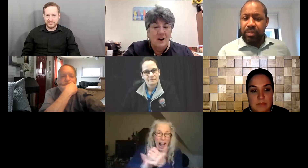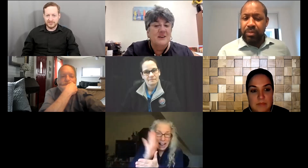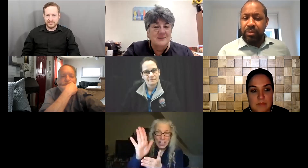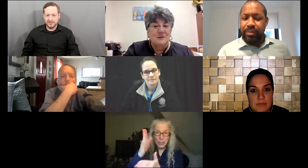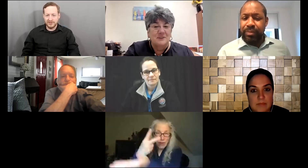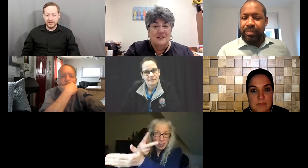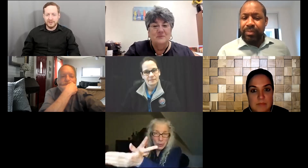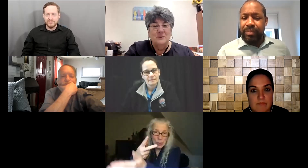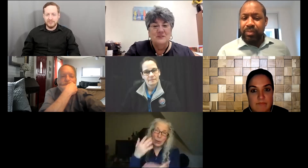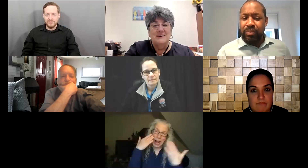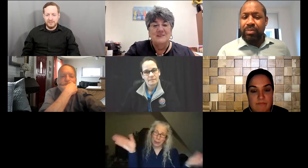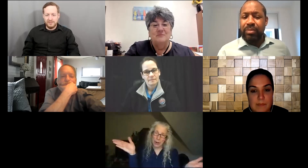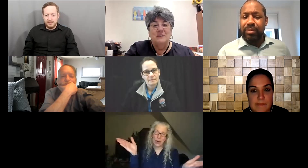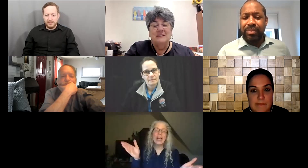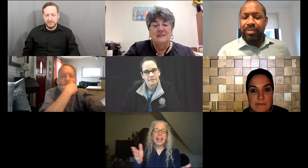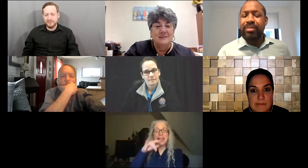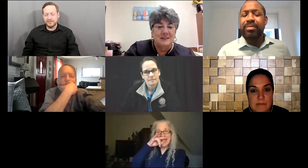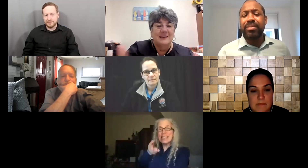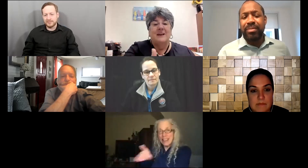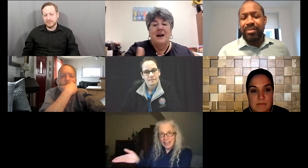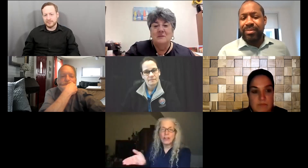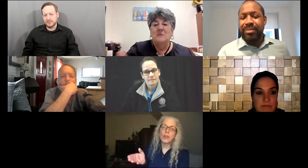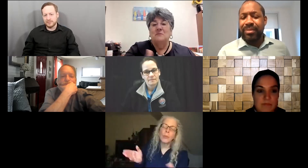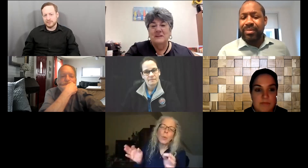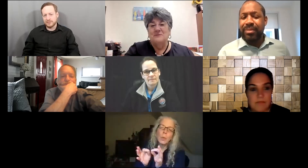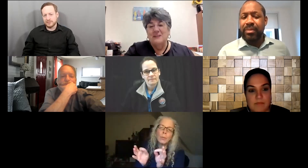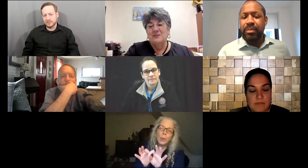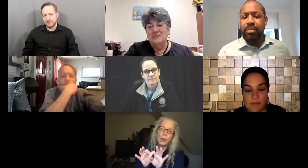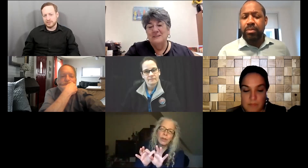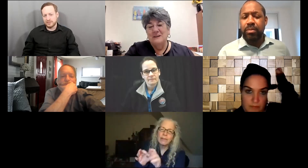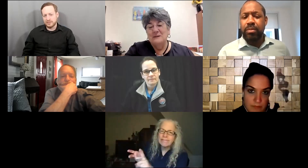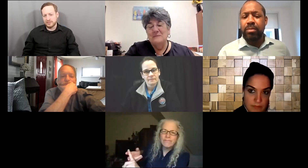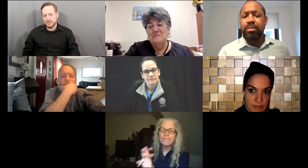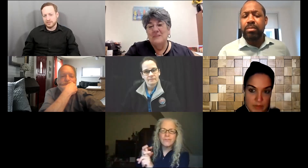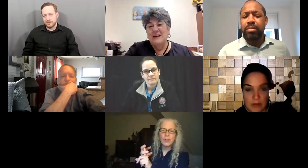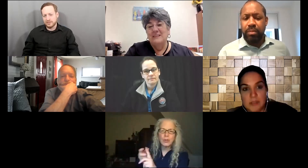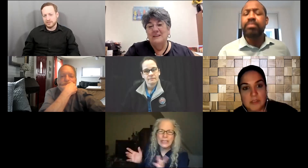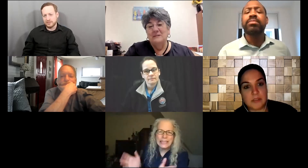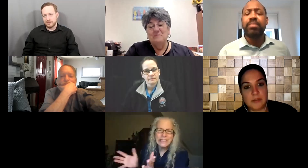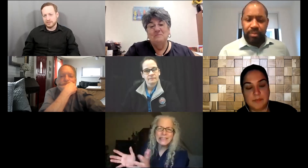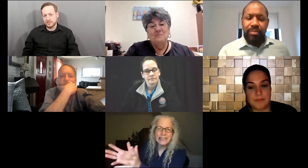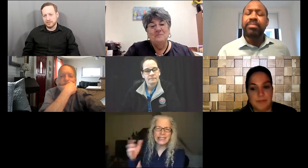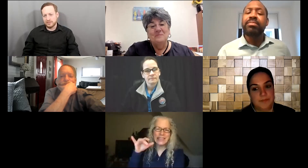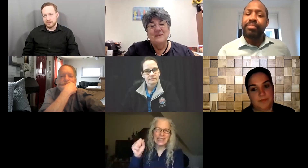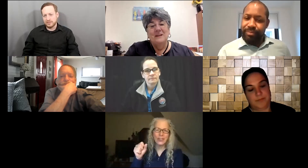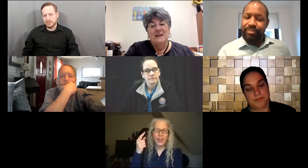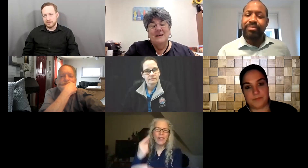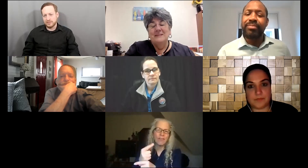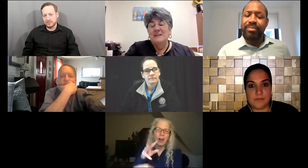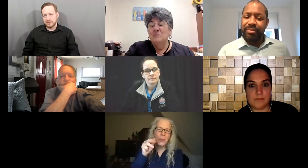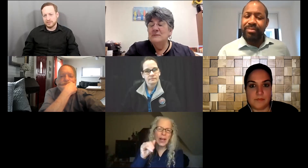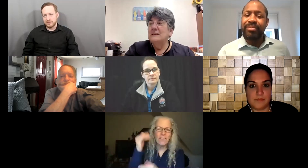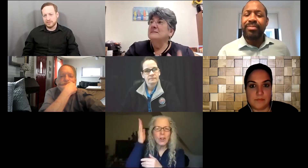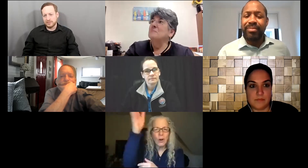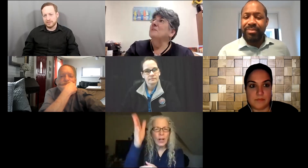there are kids out there. We just need to really guide them in the right direction, I think.